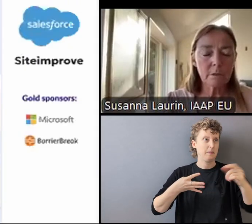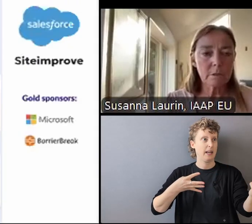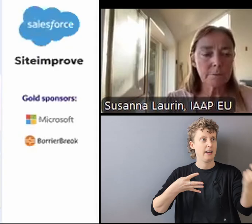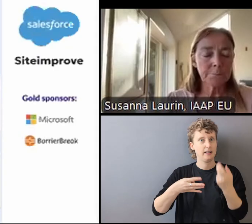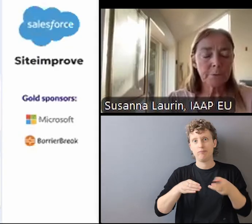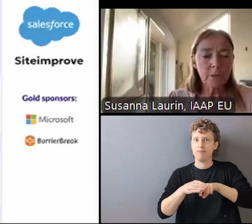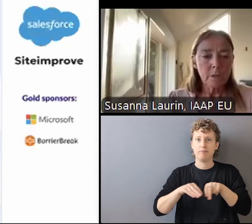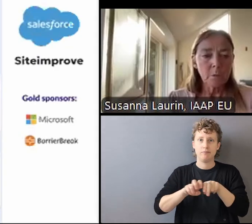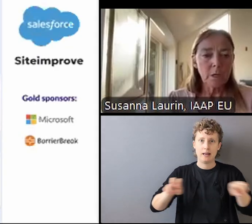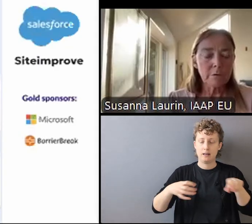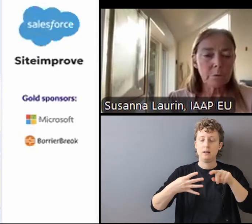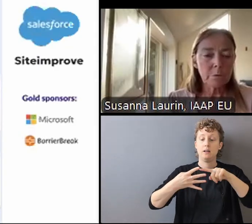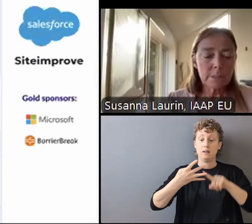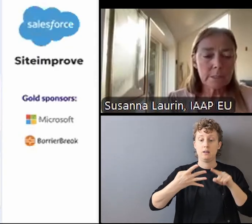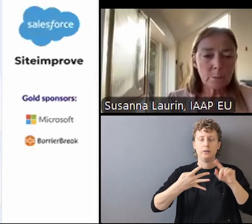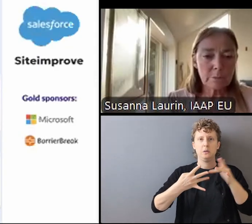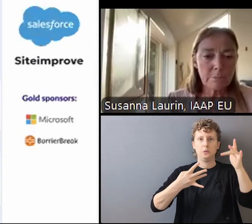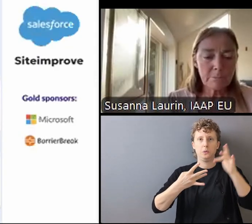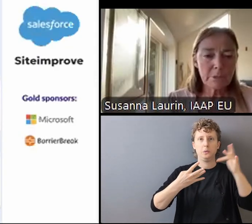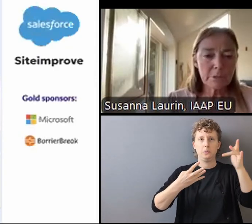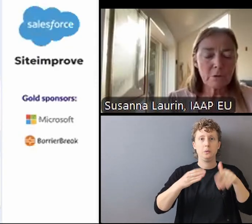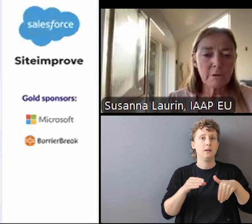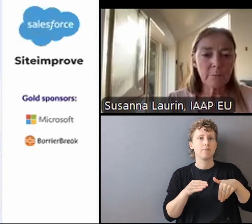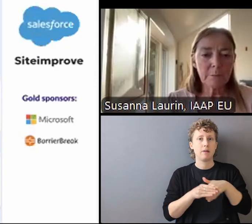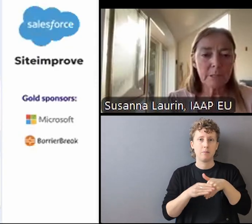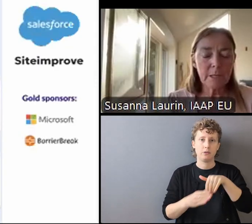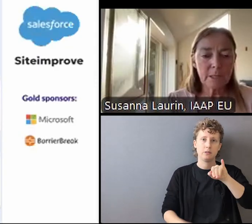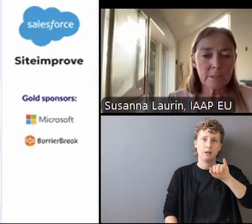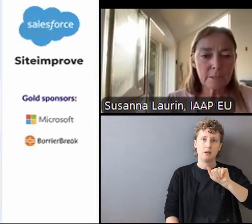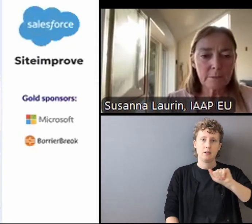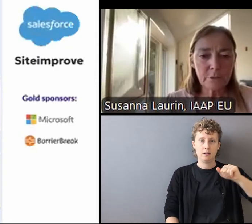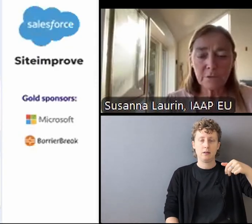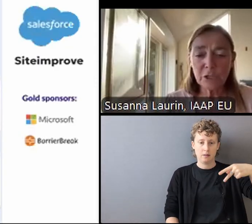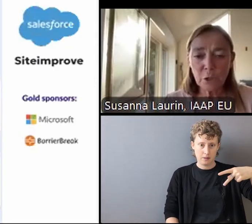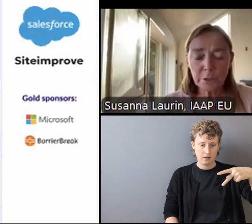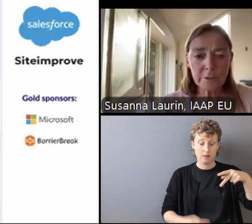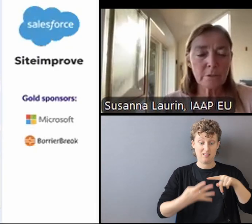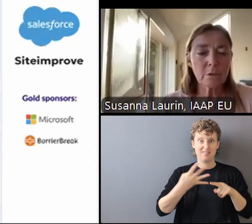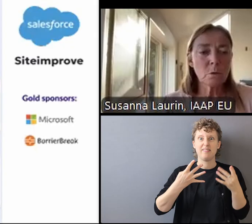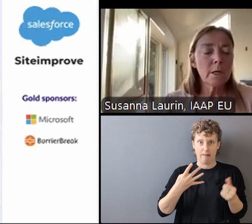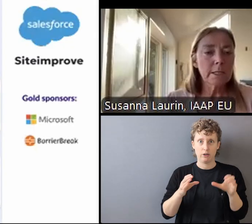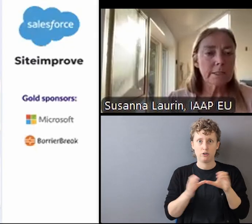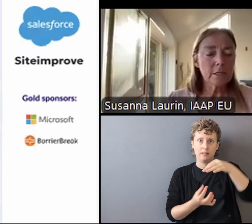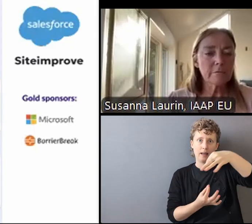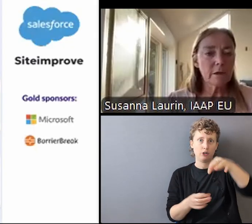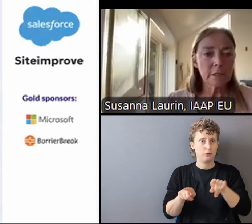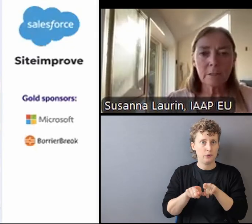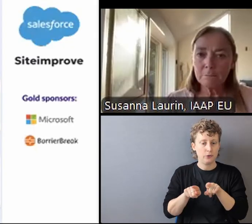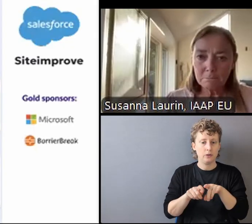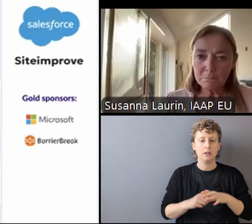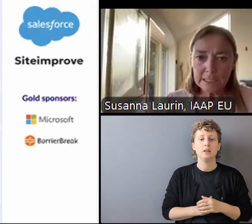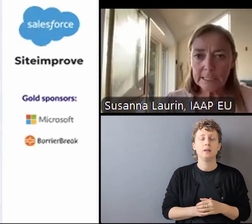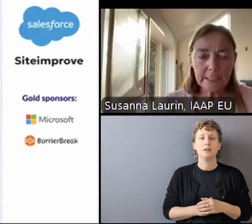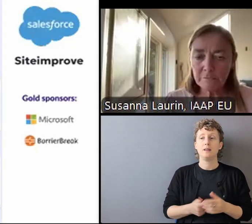have 3 distinguished members of IAAP and certification holders. So instead of